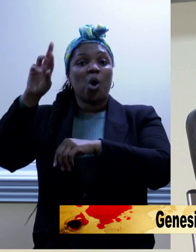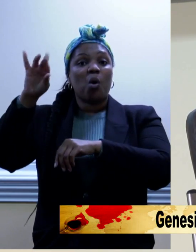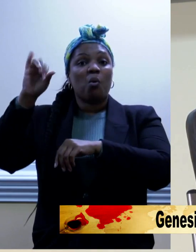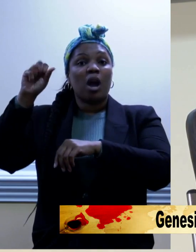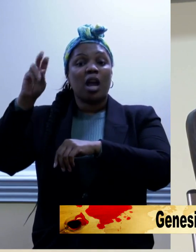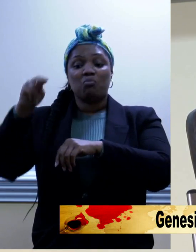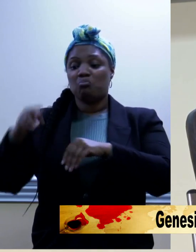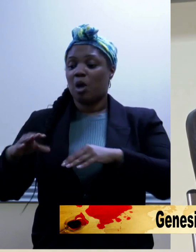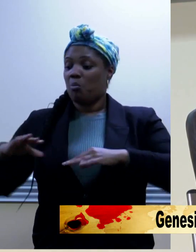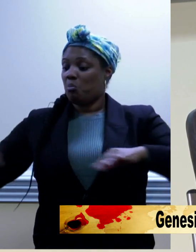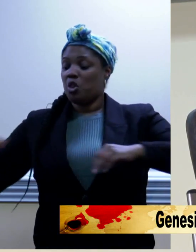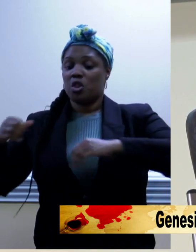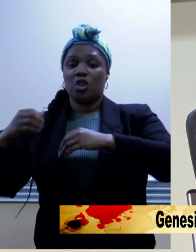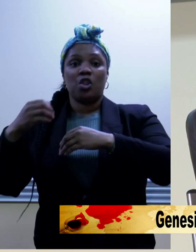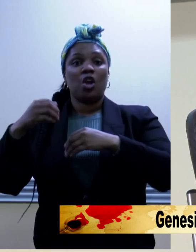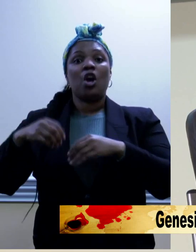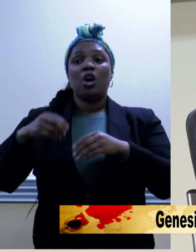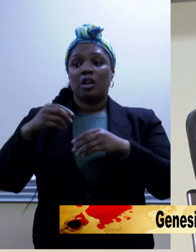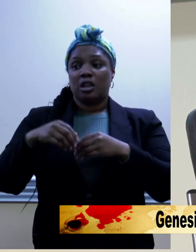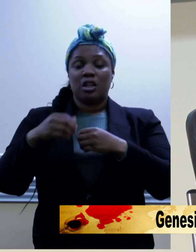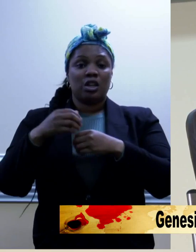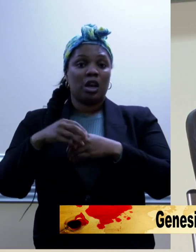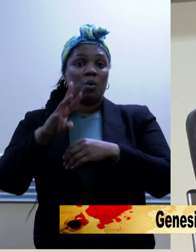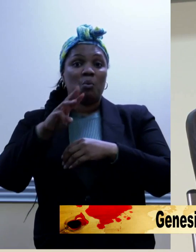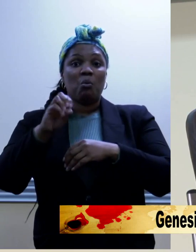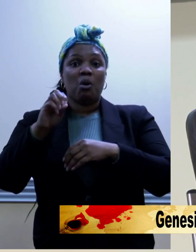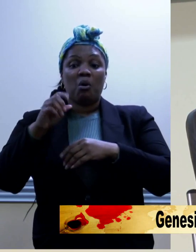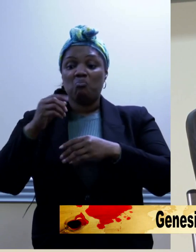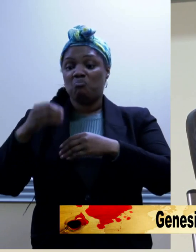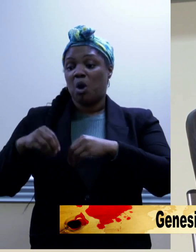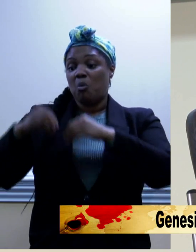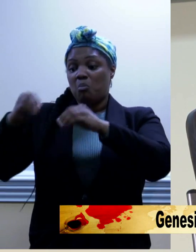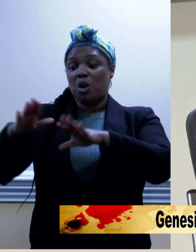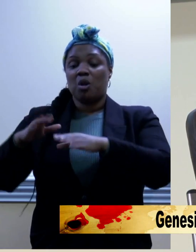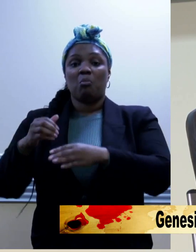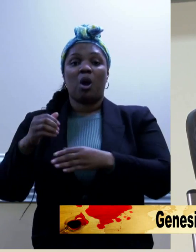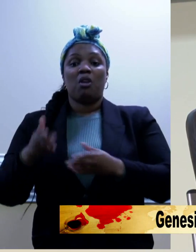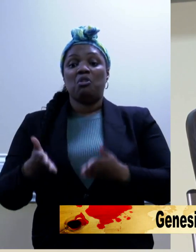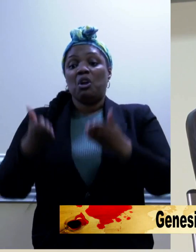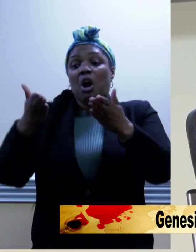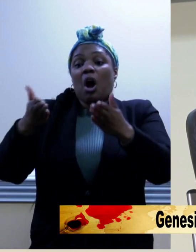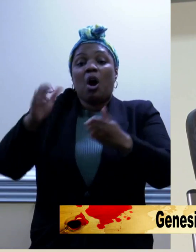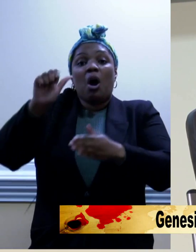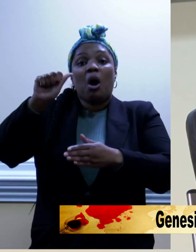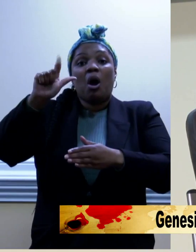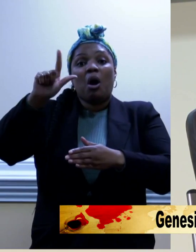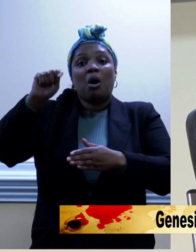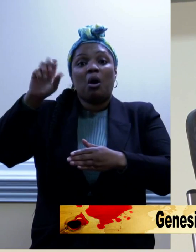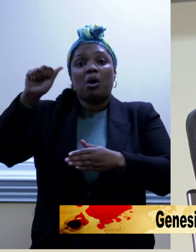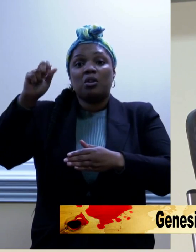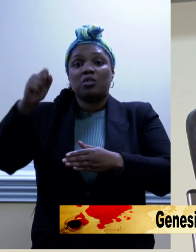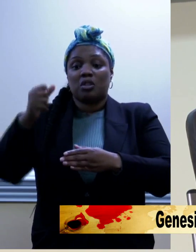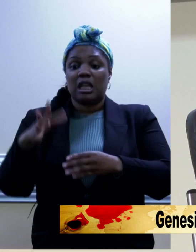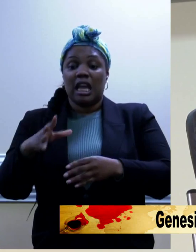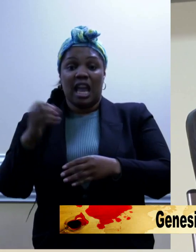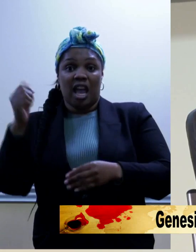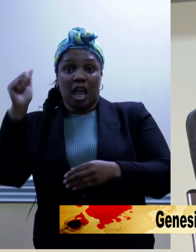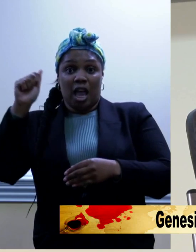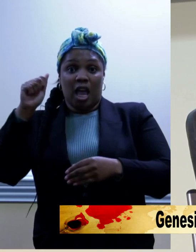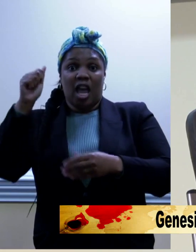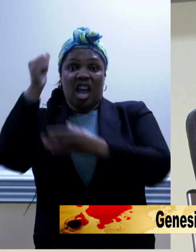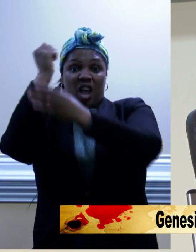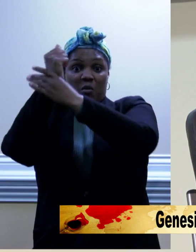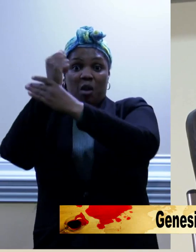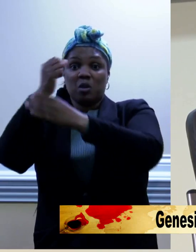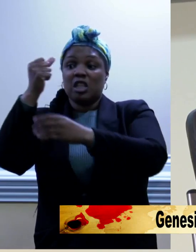laid the wood in order and bound Isaac his son and laid him on the altar upon the wood. And Abraham stretched forth his hand and took